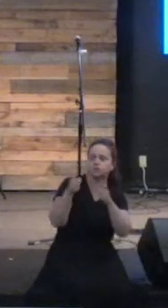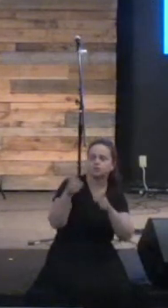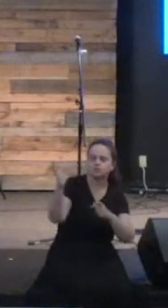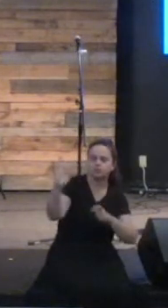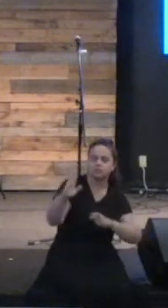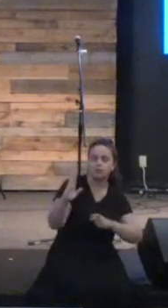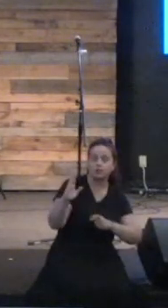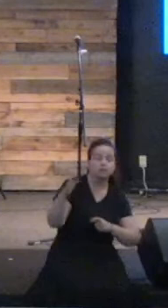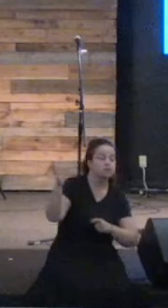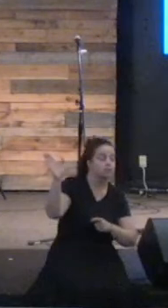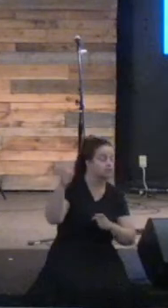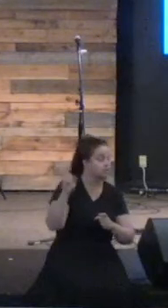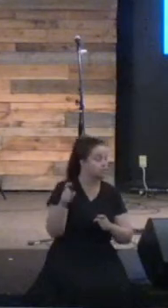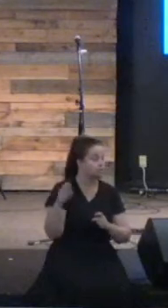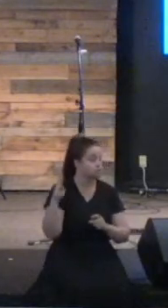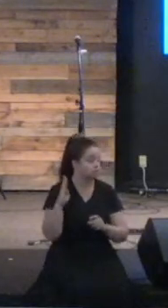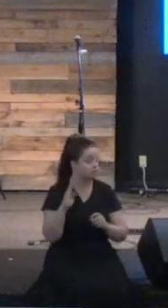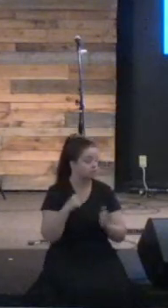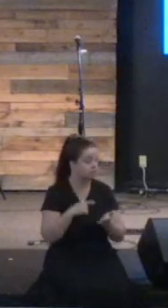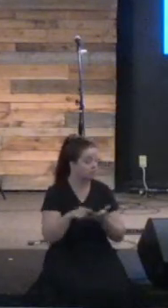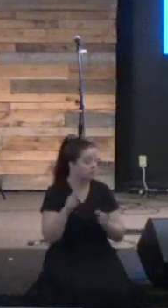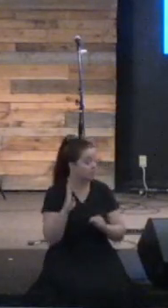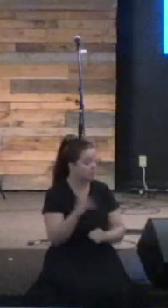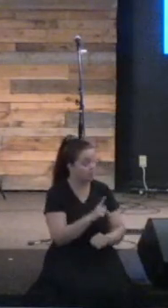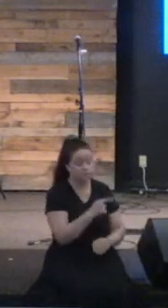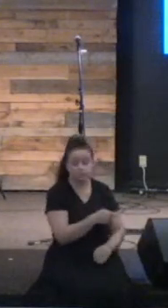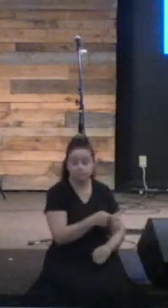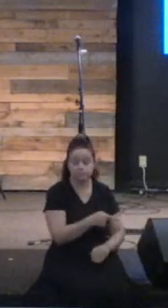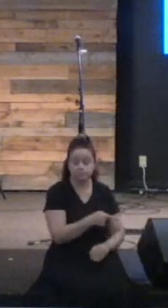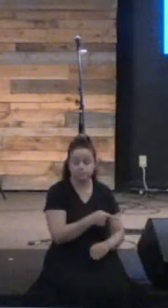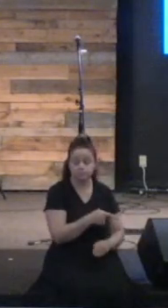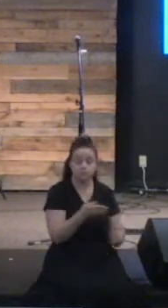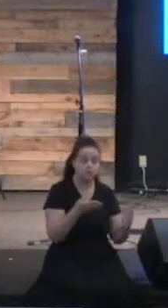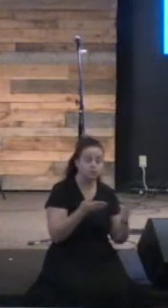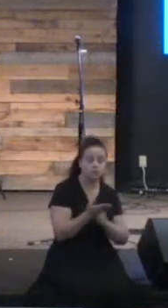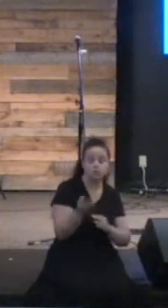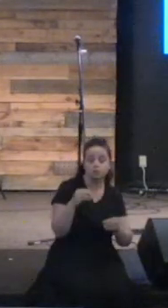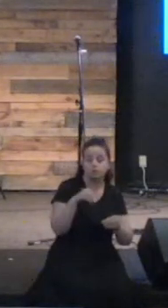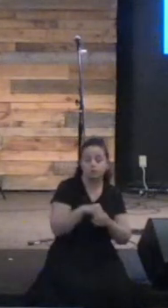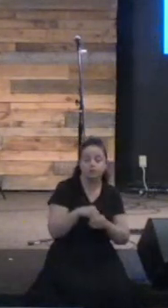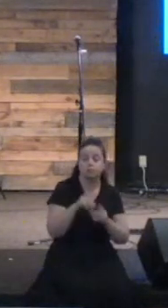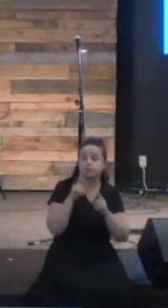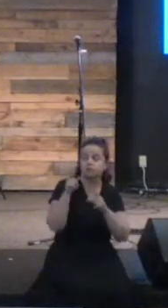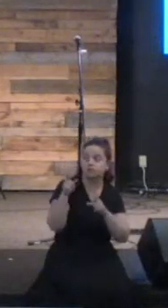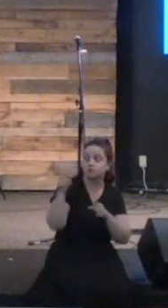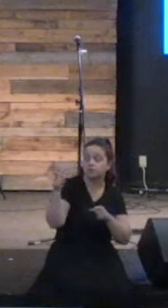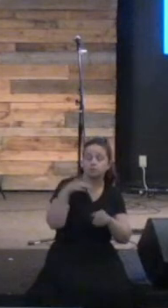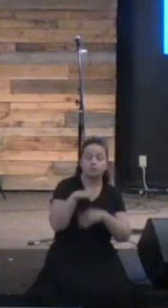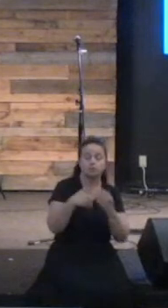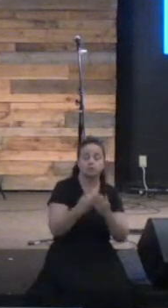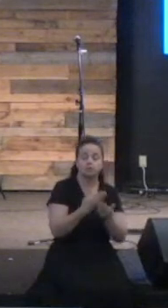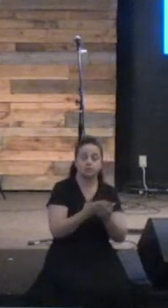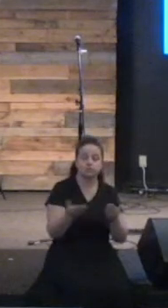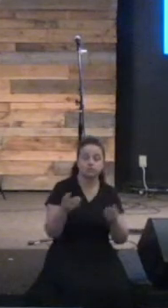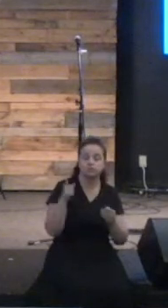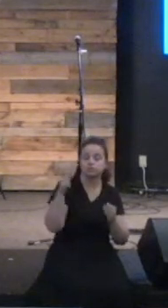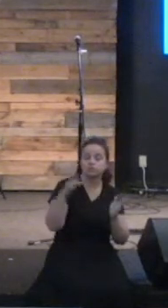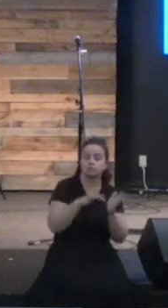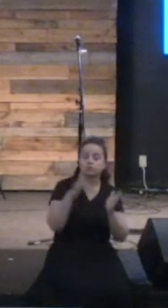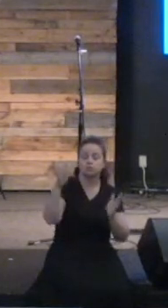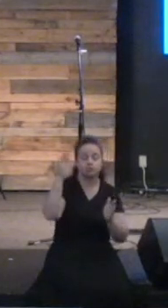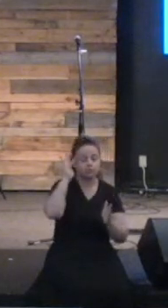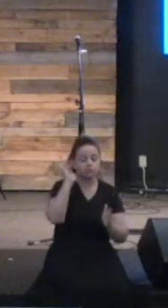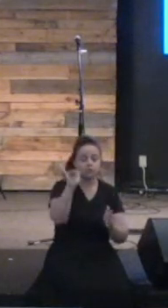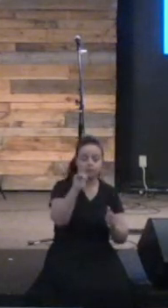repay him for him and through him and in him and to him are all things to him be glory forever